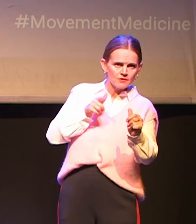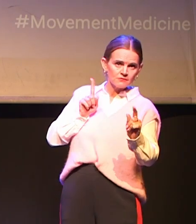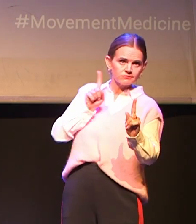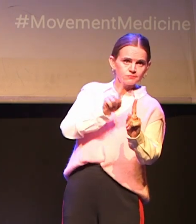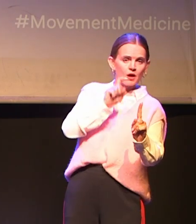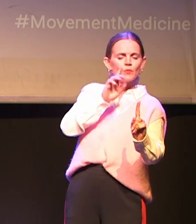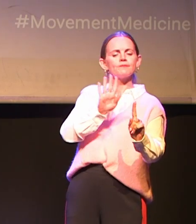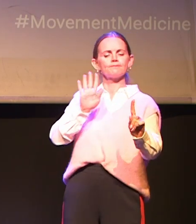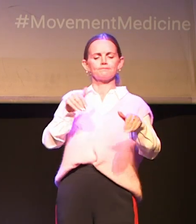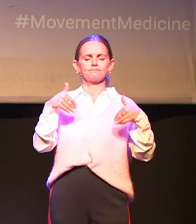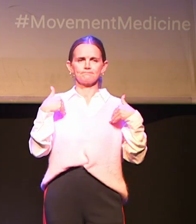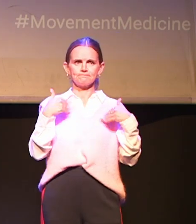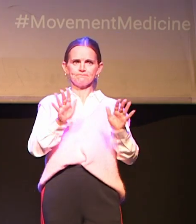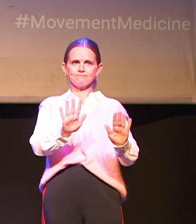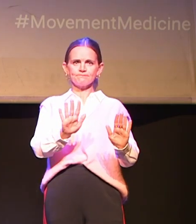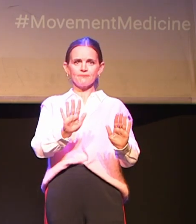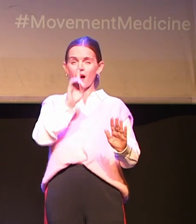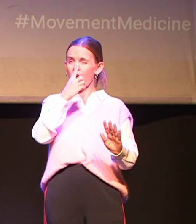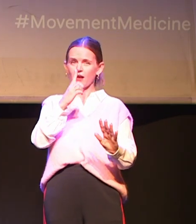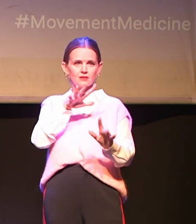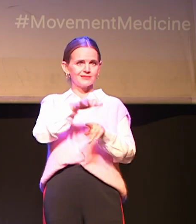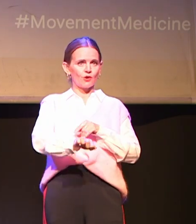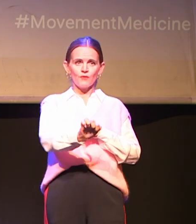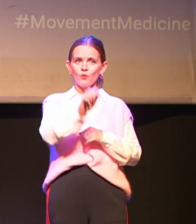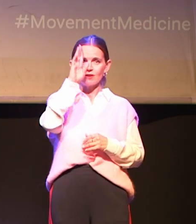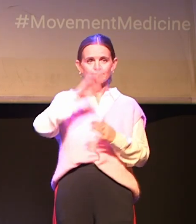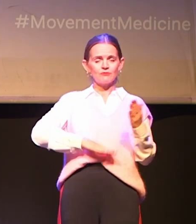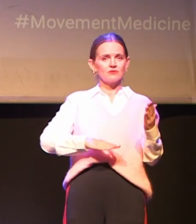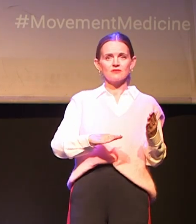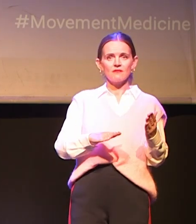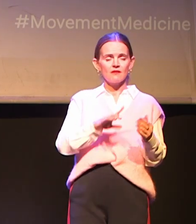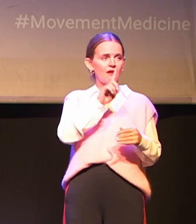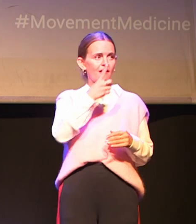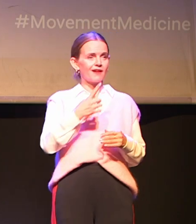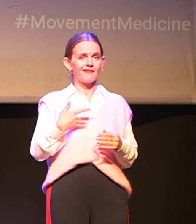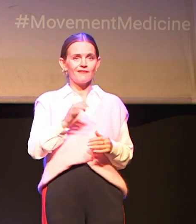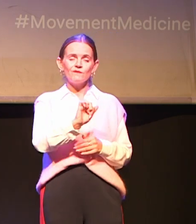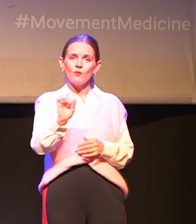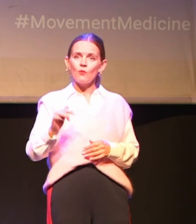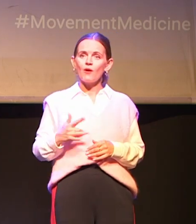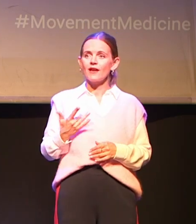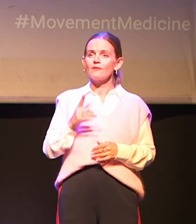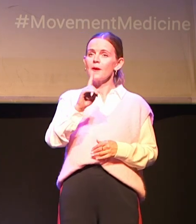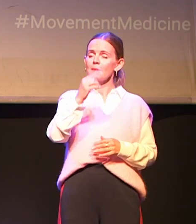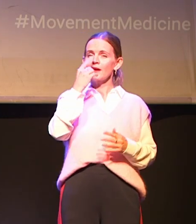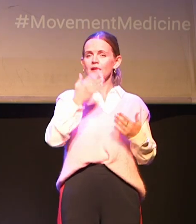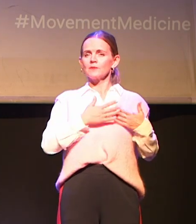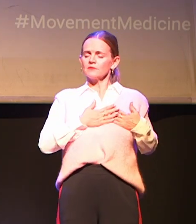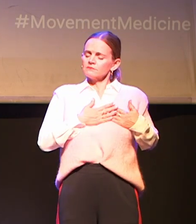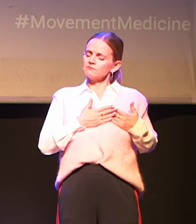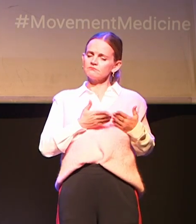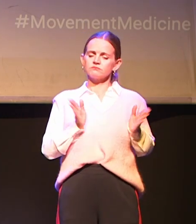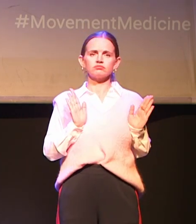And I stay with you. I can't have the experience you have. I haven't lived the life that you have, but I can be open to how it touches my life, how it changes